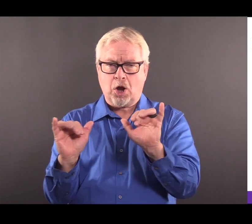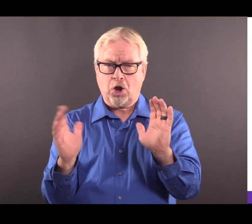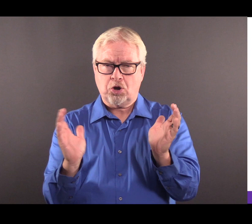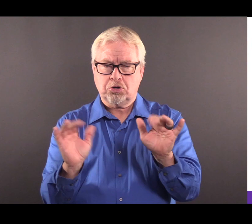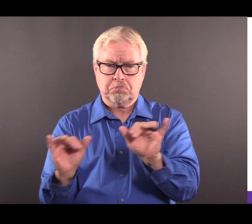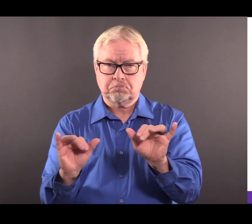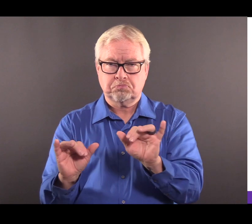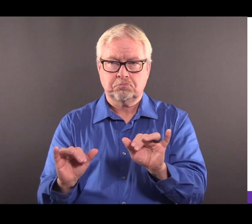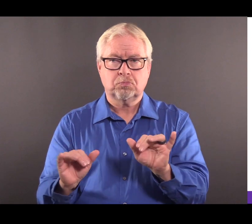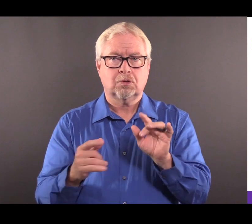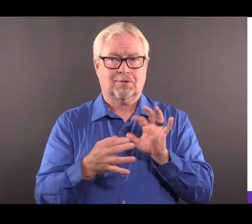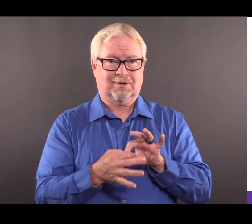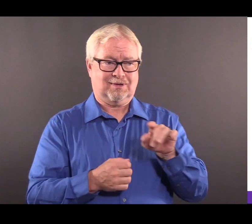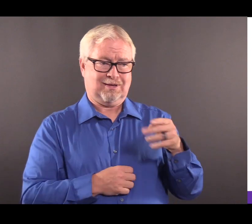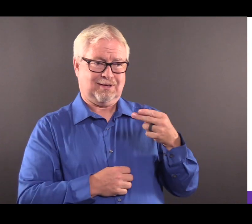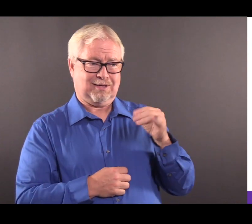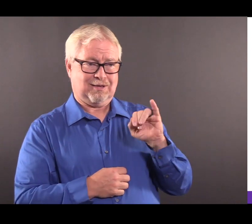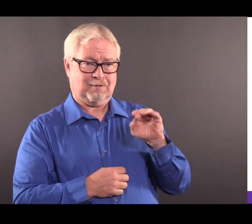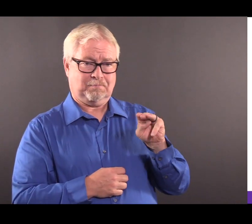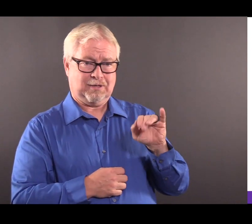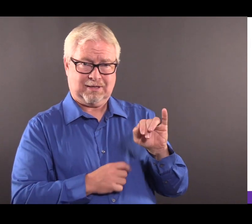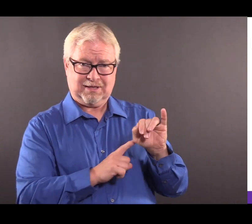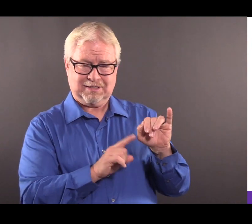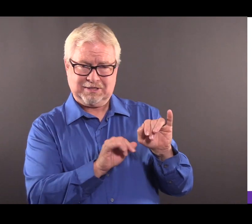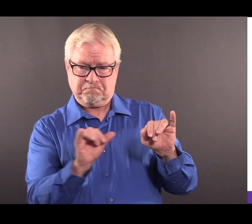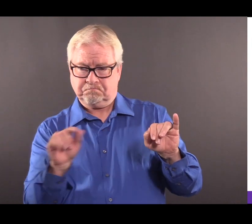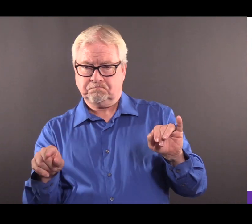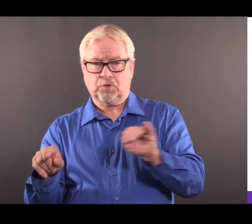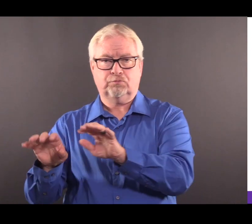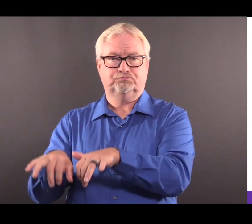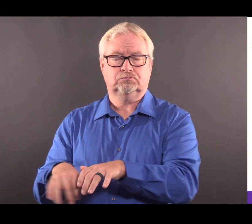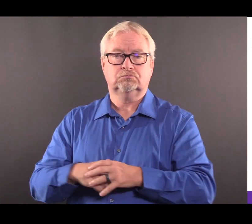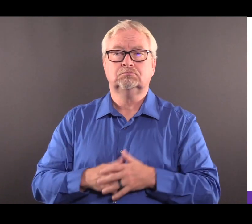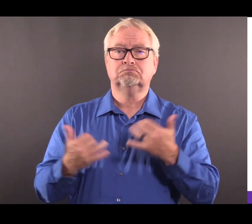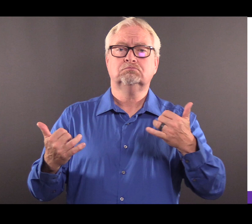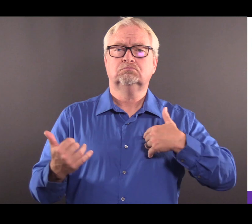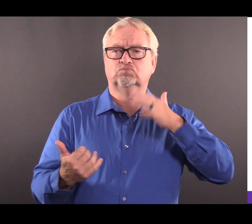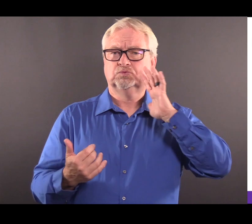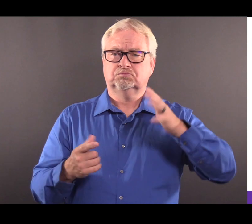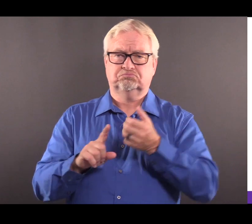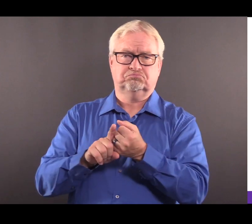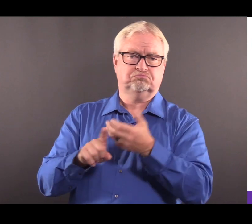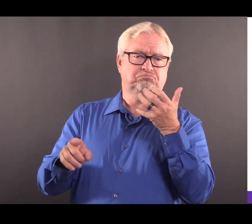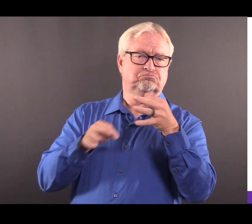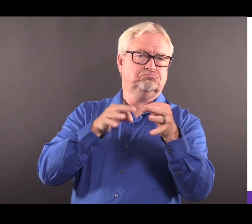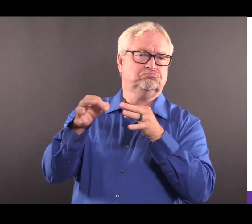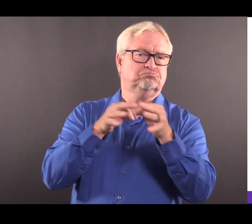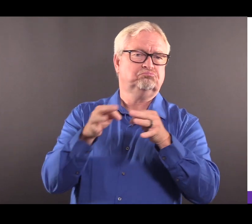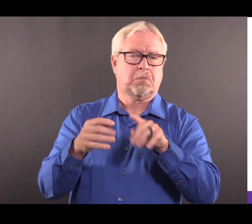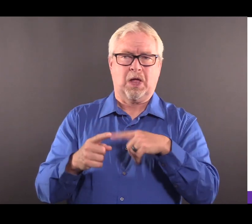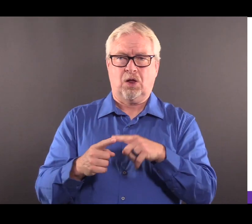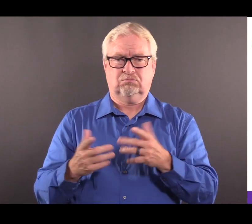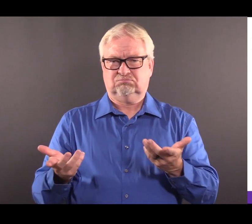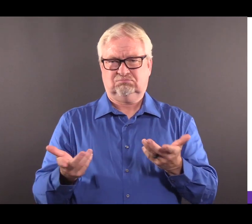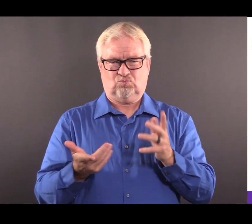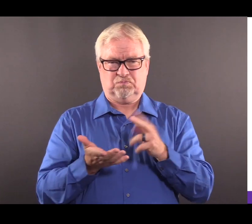instead use a database that is comparable in most respects to HMIS. Today, we'll